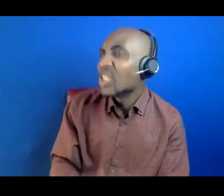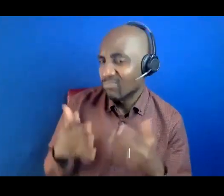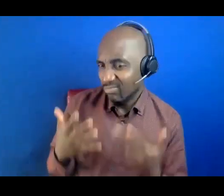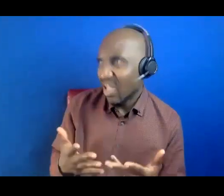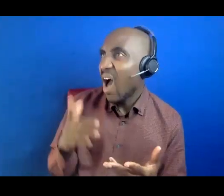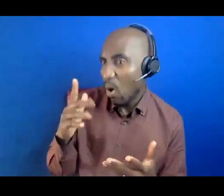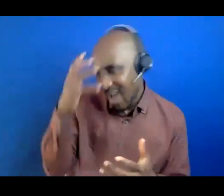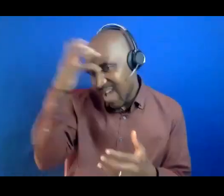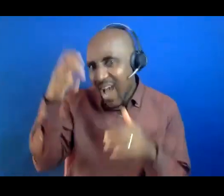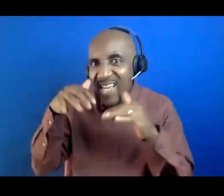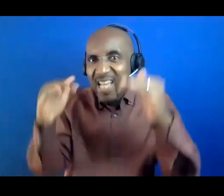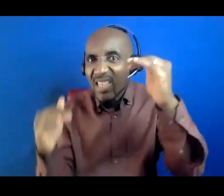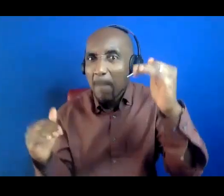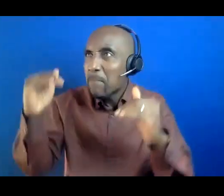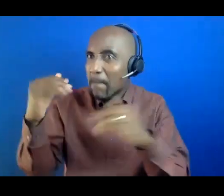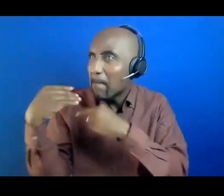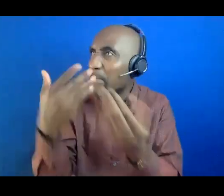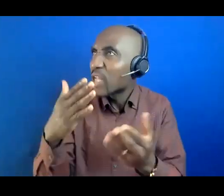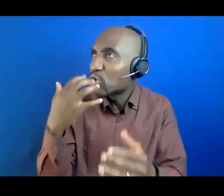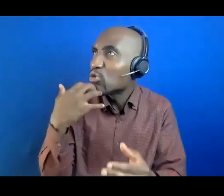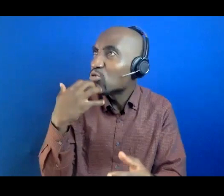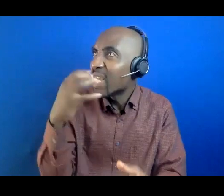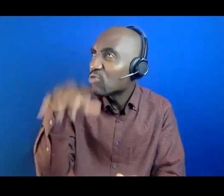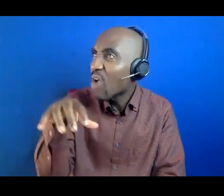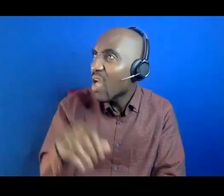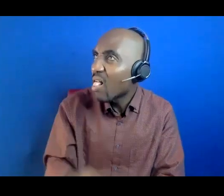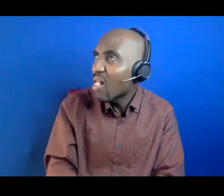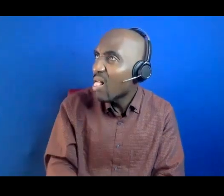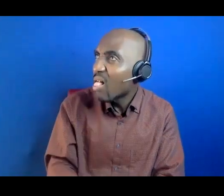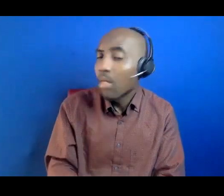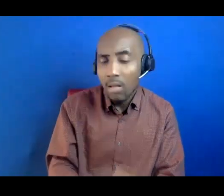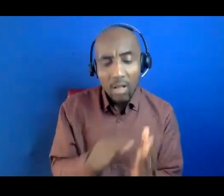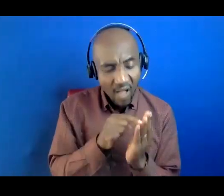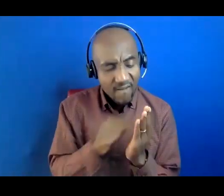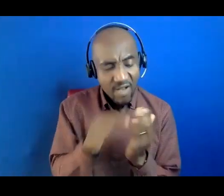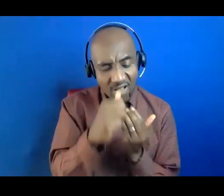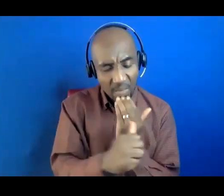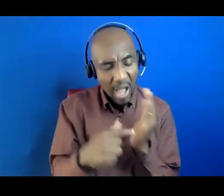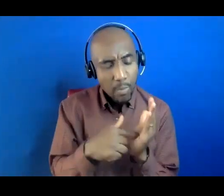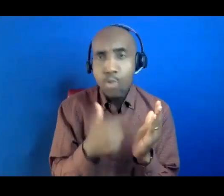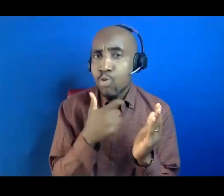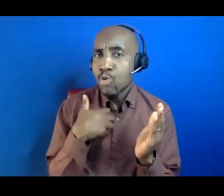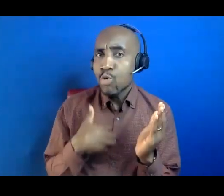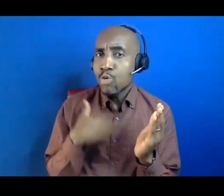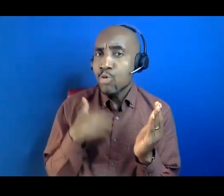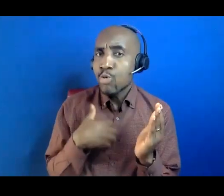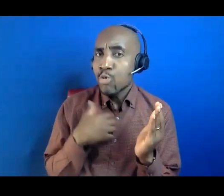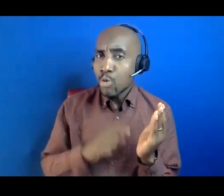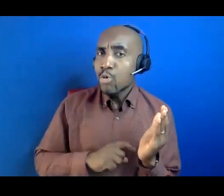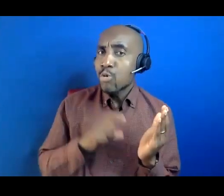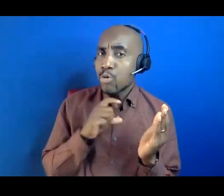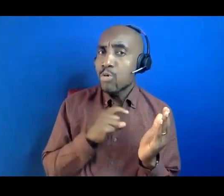the kingdom to Israel?" And I find this verse so encouraging because the apostles had